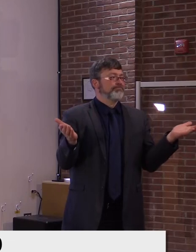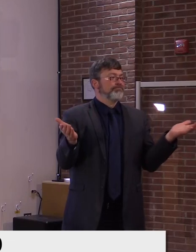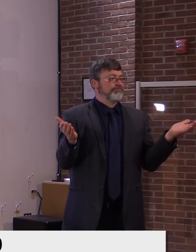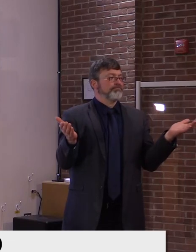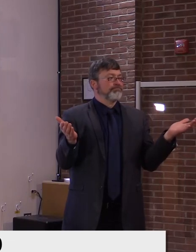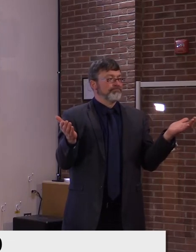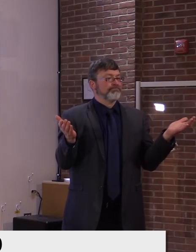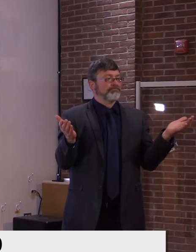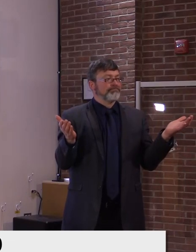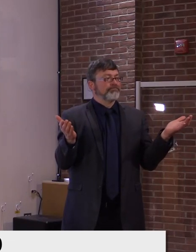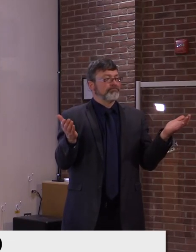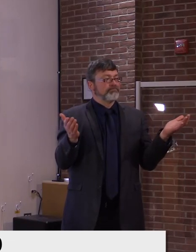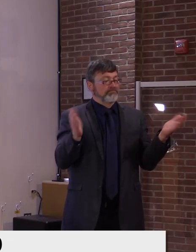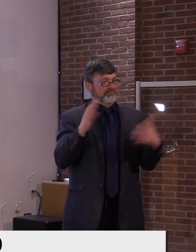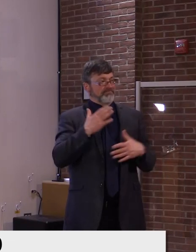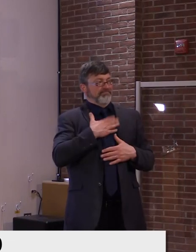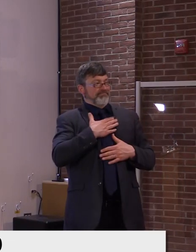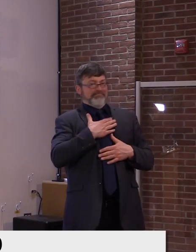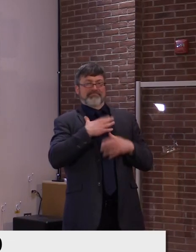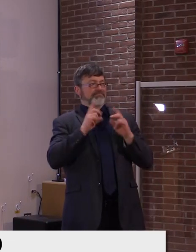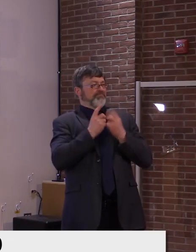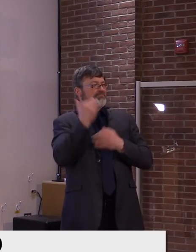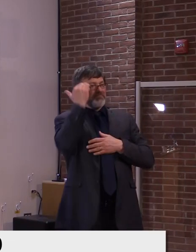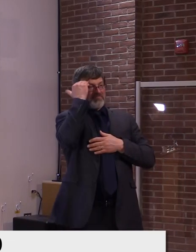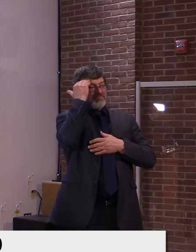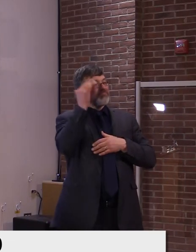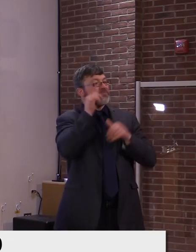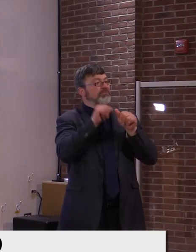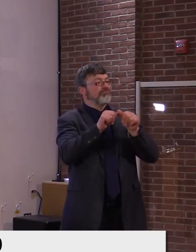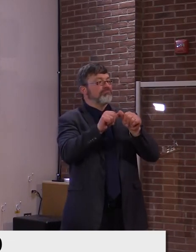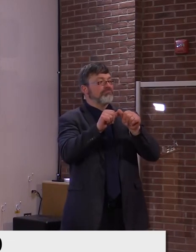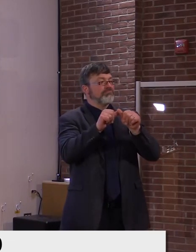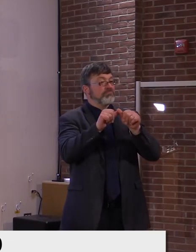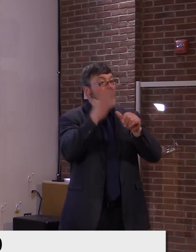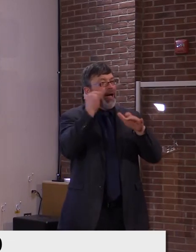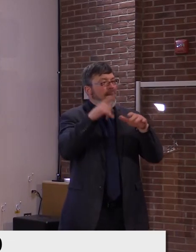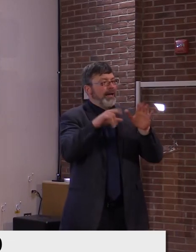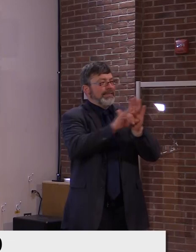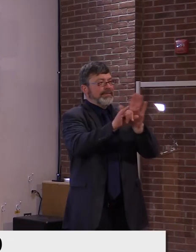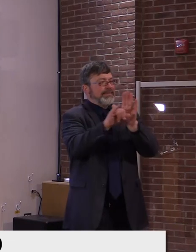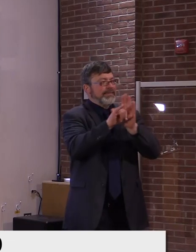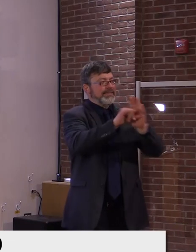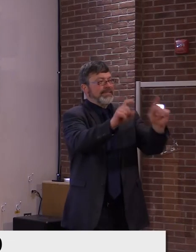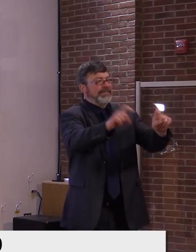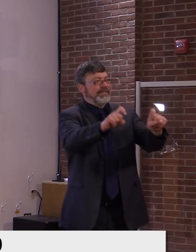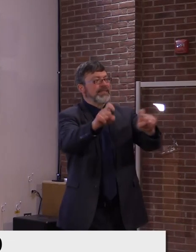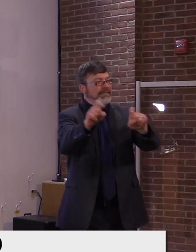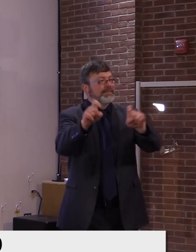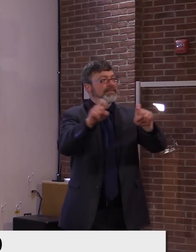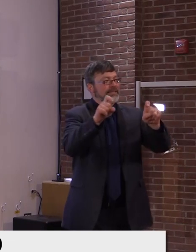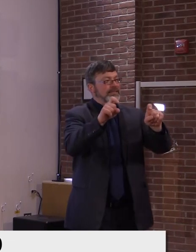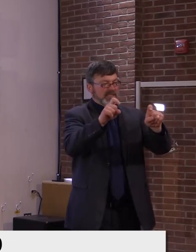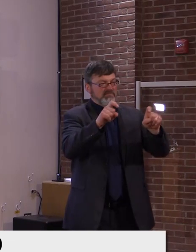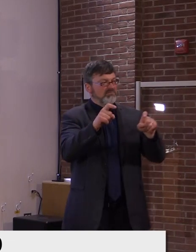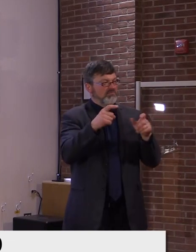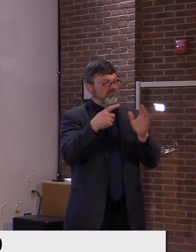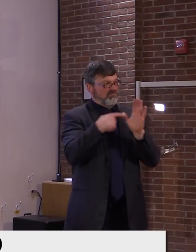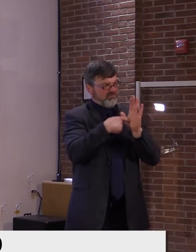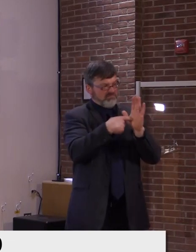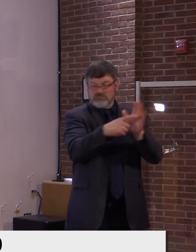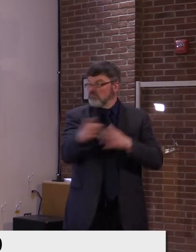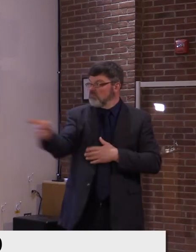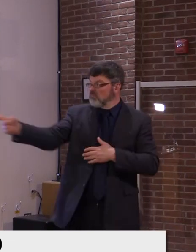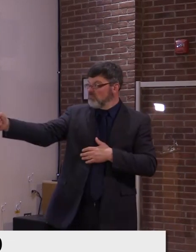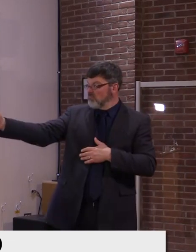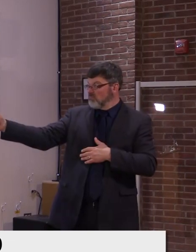on the significant and continued testing that Vermont is doing on a weekly basis. In fact, over the past